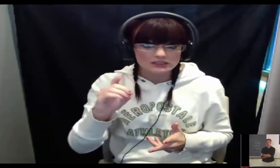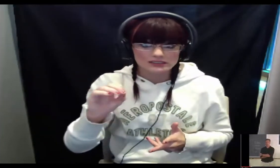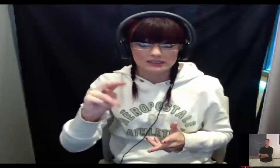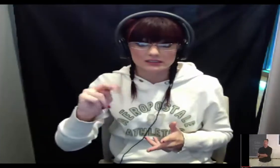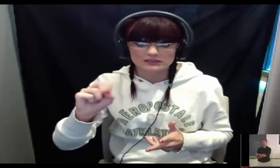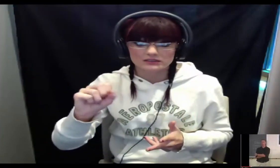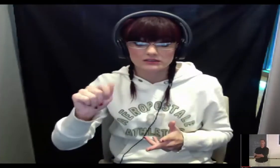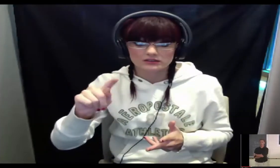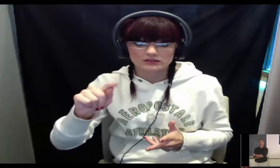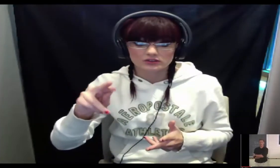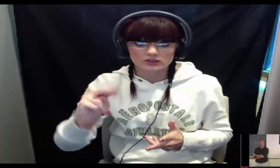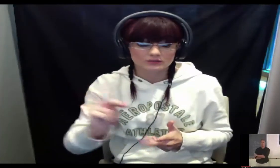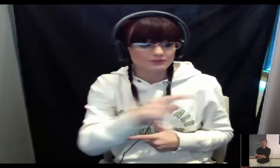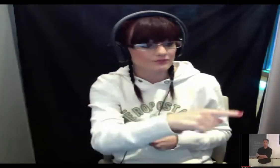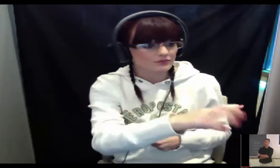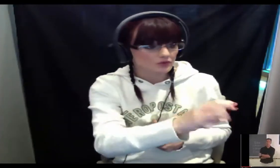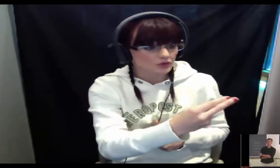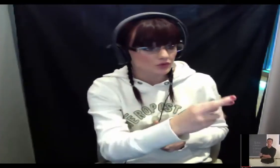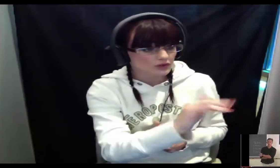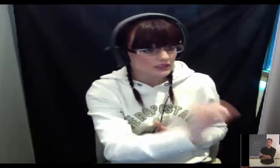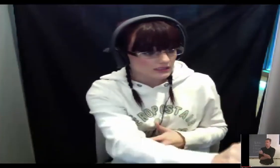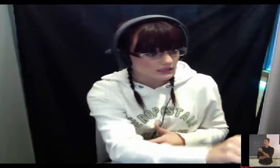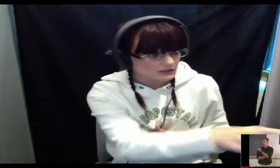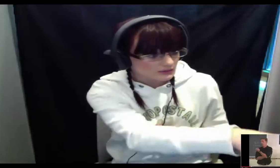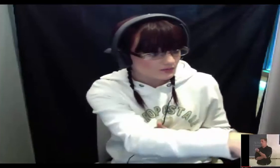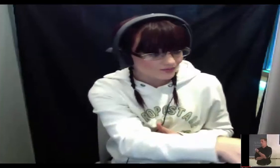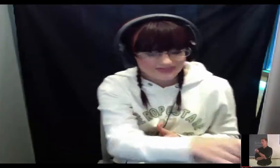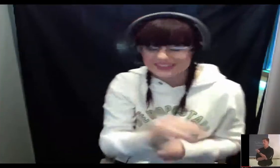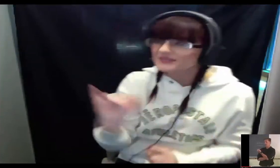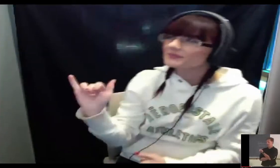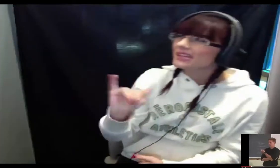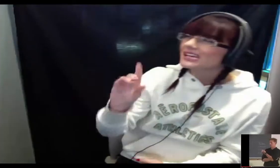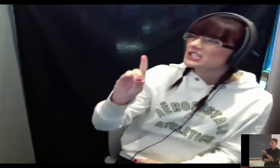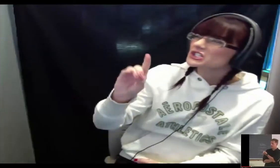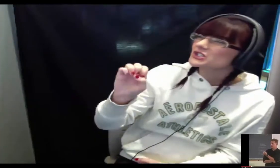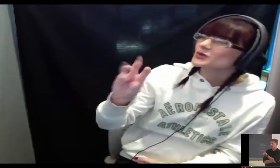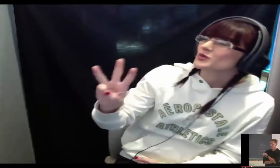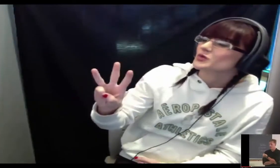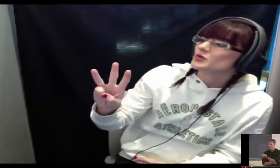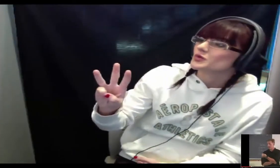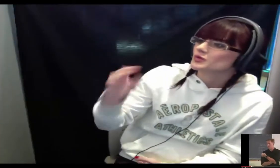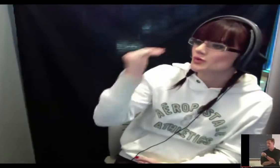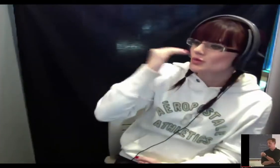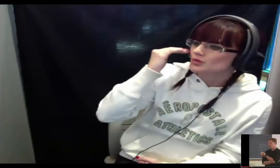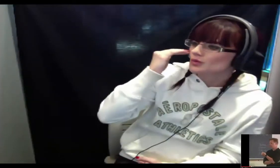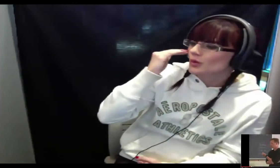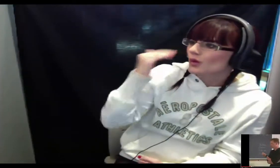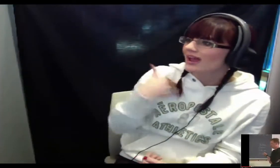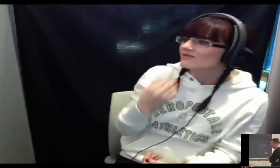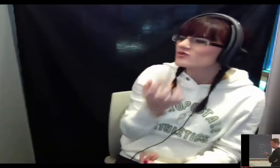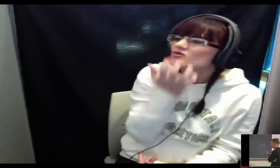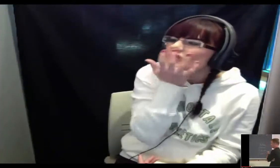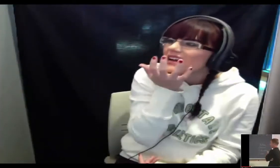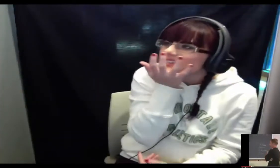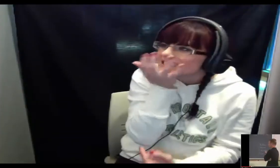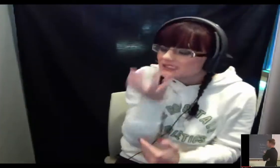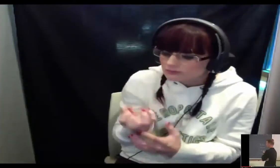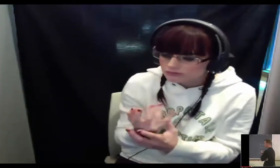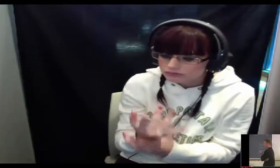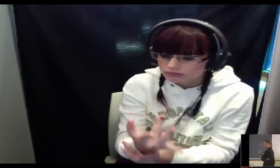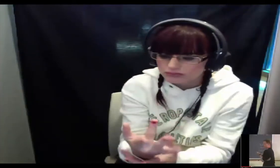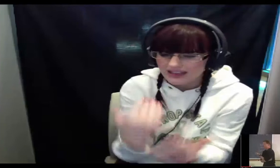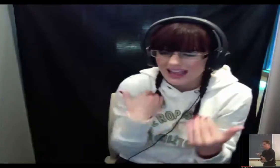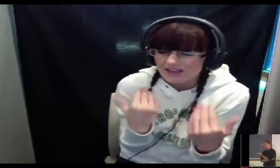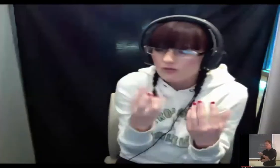in the morning. Okay, dew on the grass. If you happen to get up nice and early,